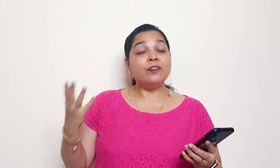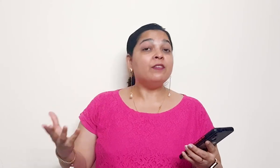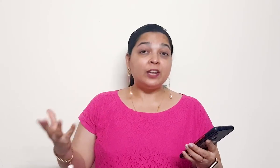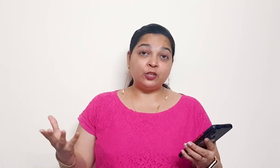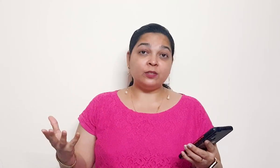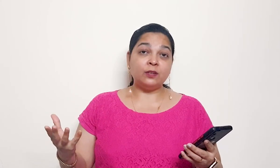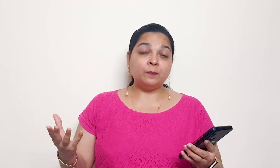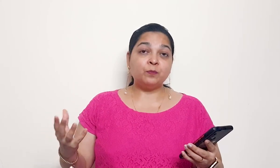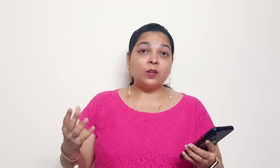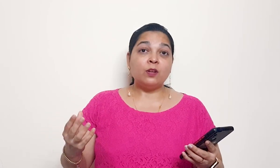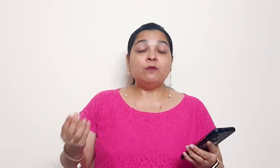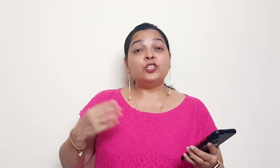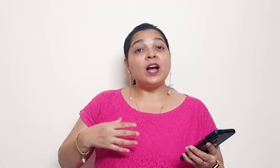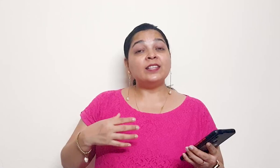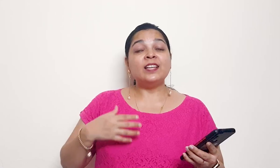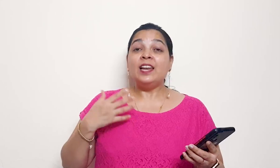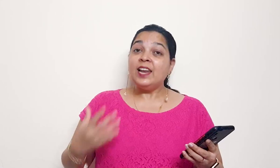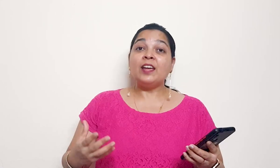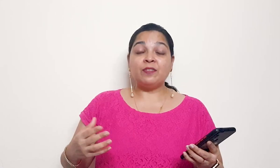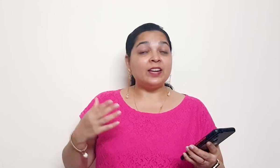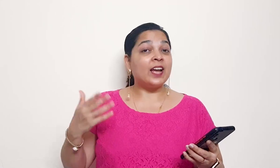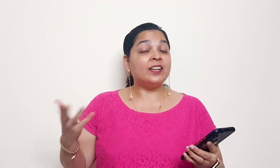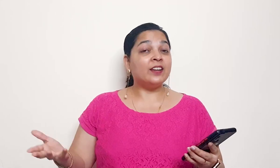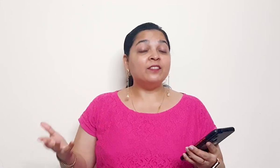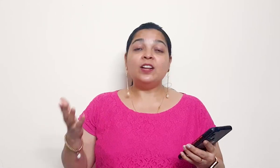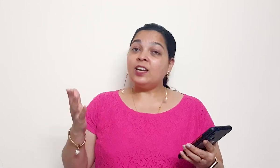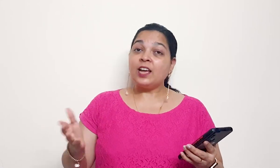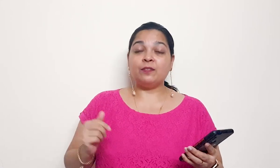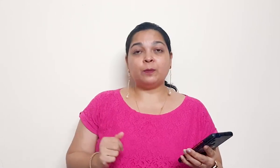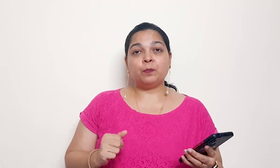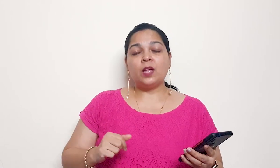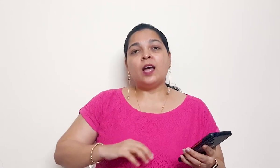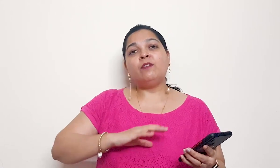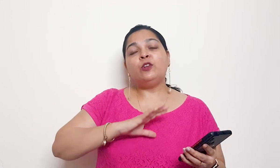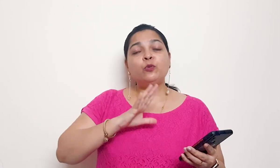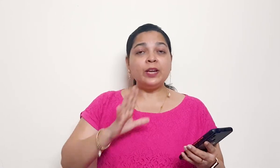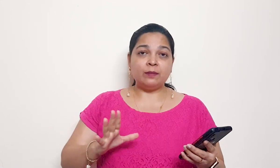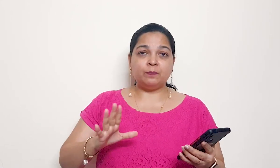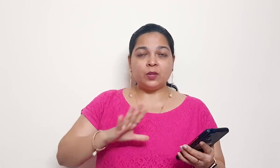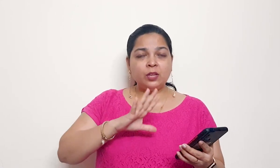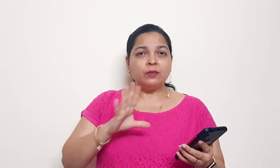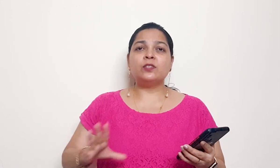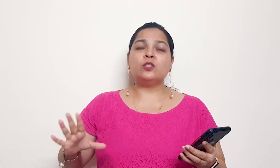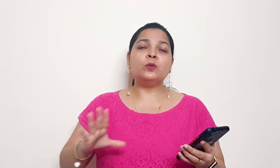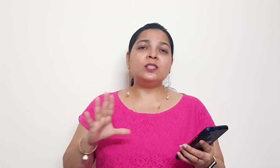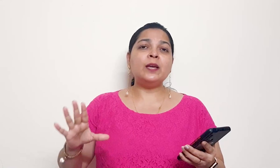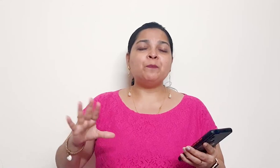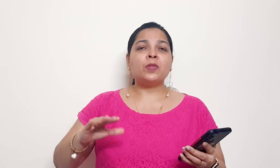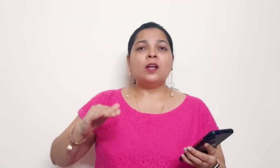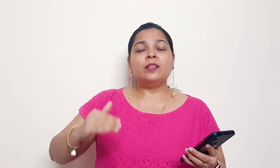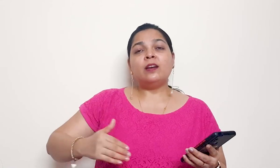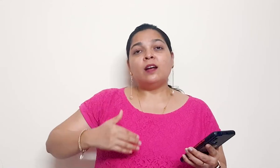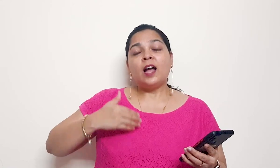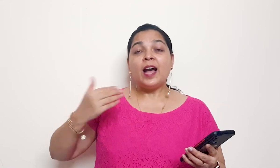divine revelation, which has life and can give life. And when you read the verses, you will